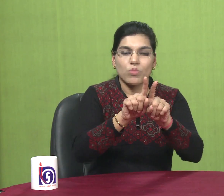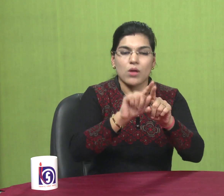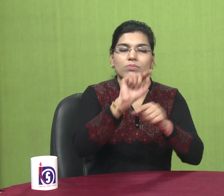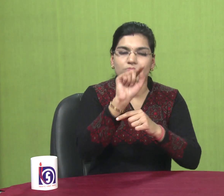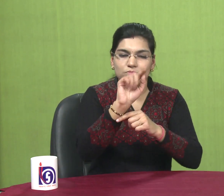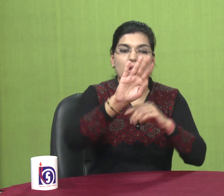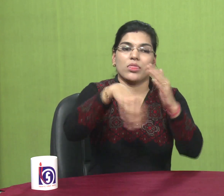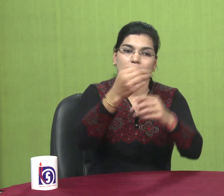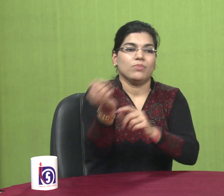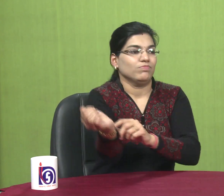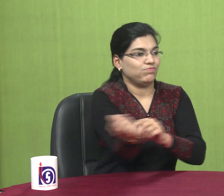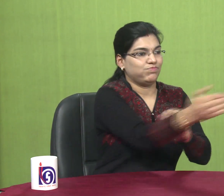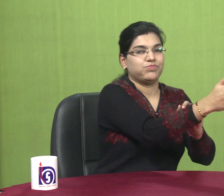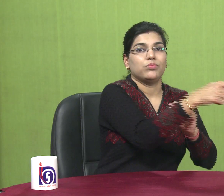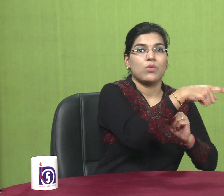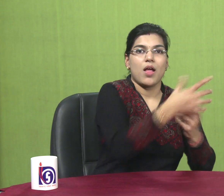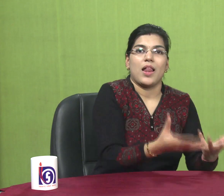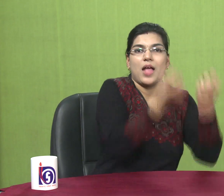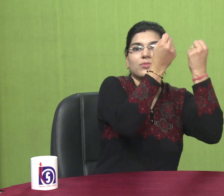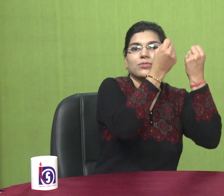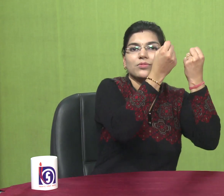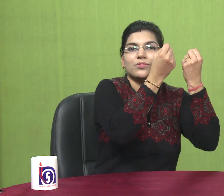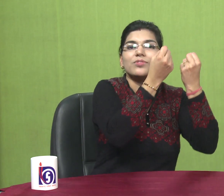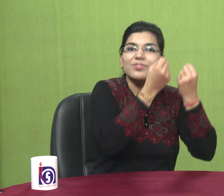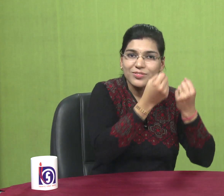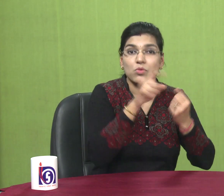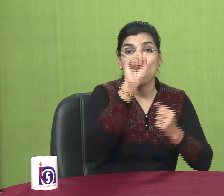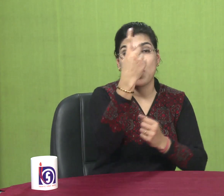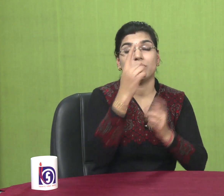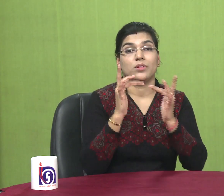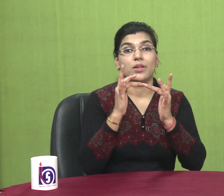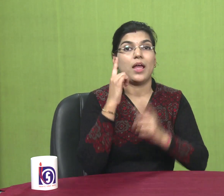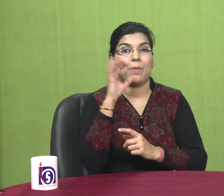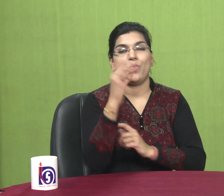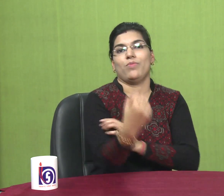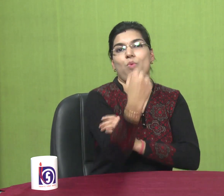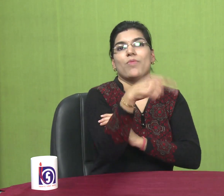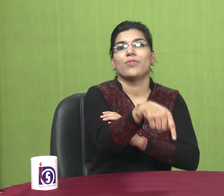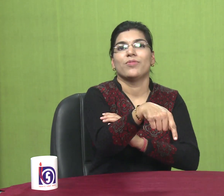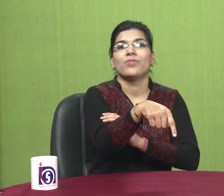to their connection and then shows in their PC.